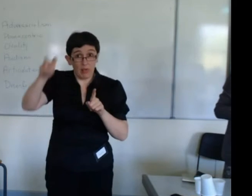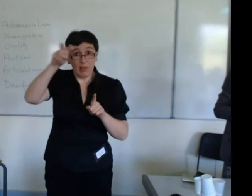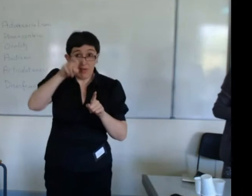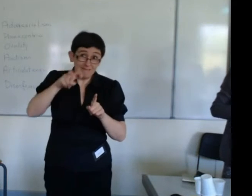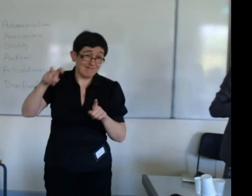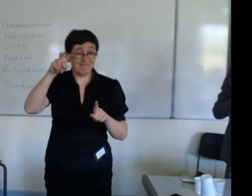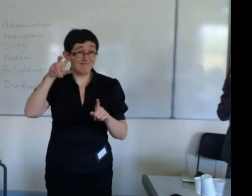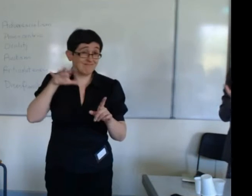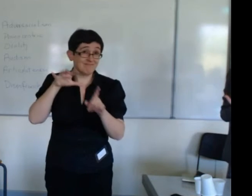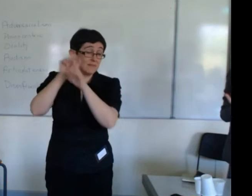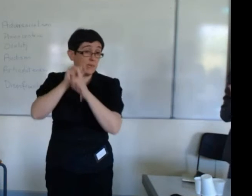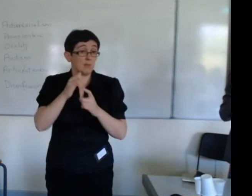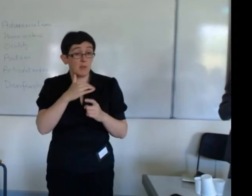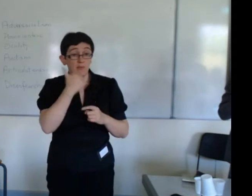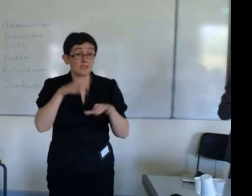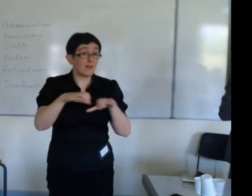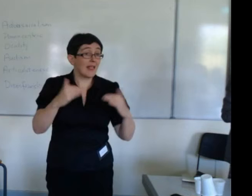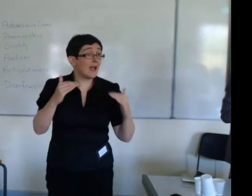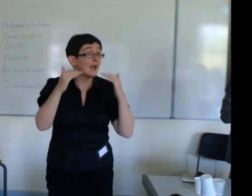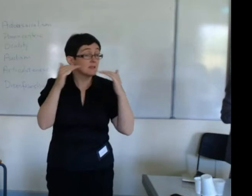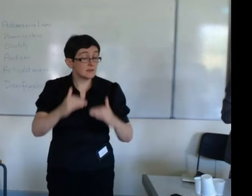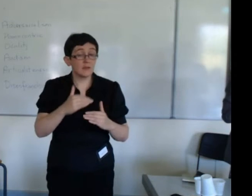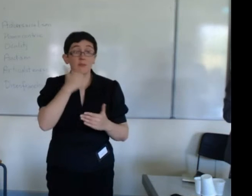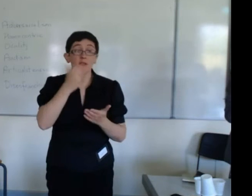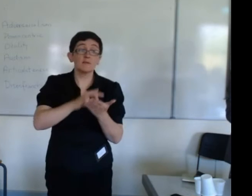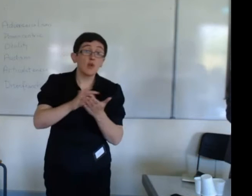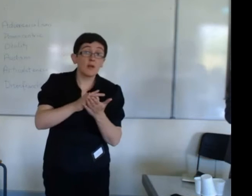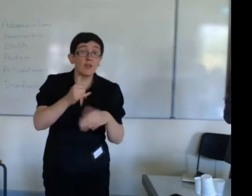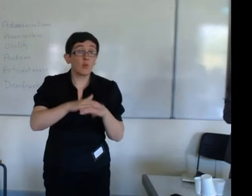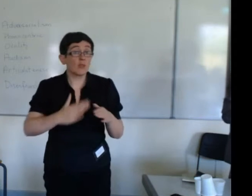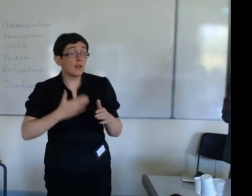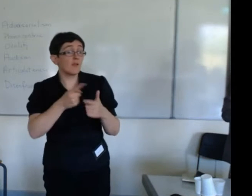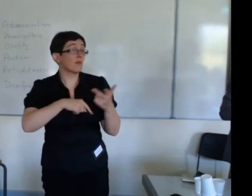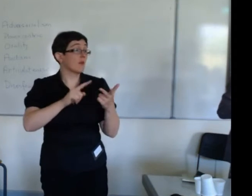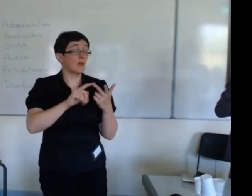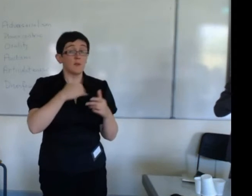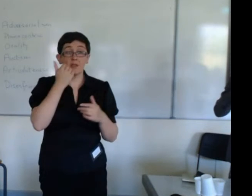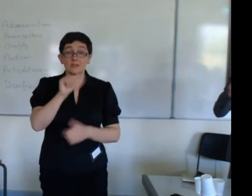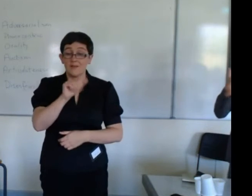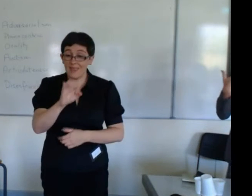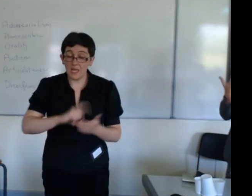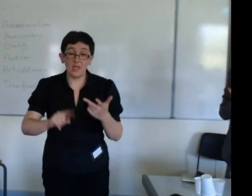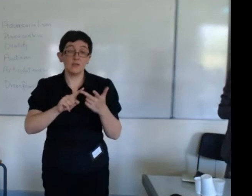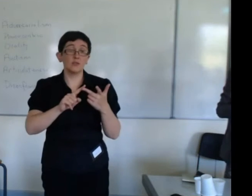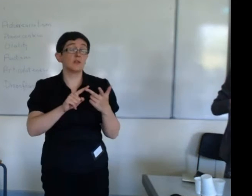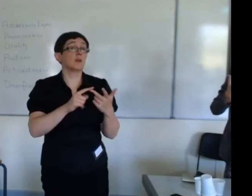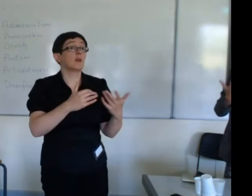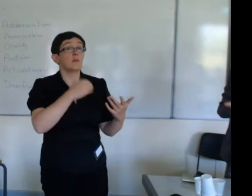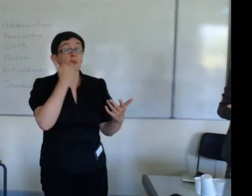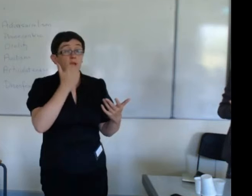because of class, it can be because of geography sometimes, it can be because of age, it can be because of ethnicity,